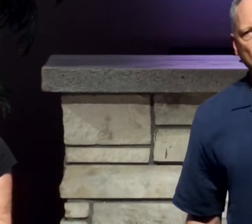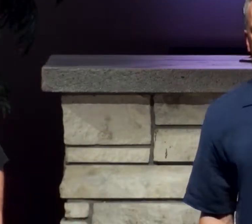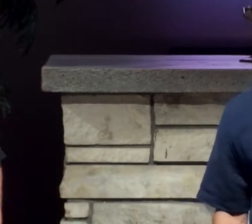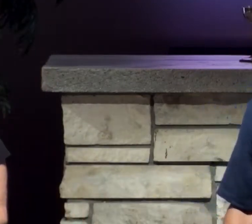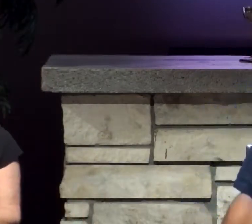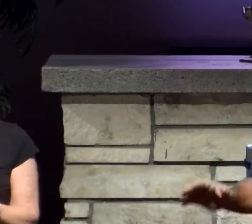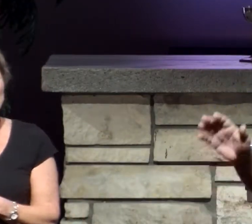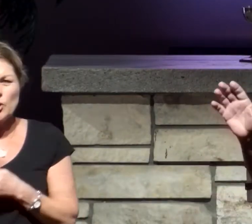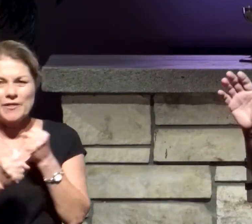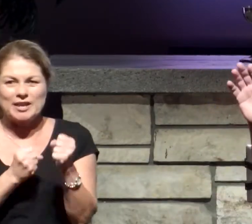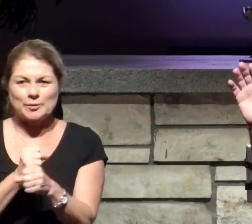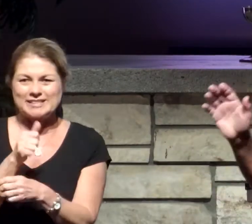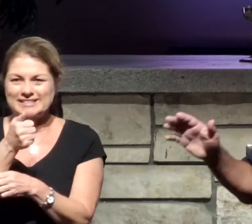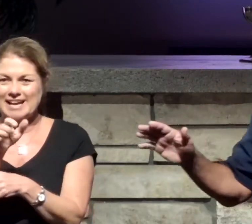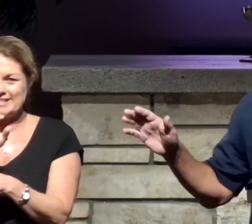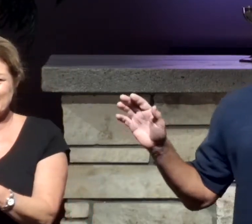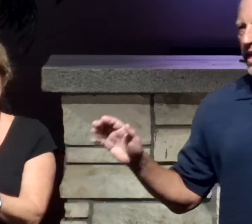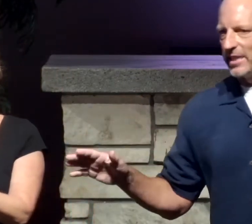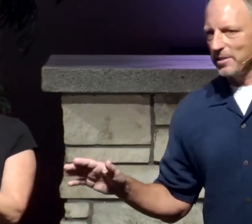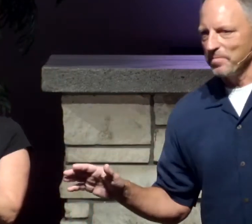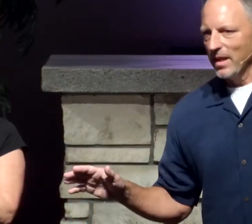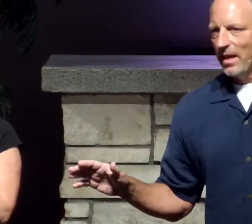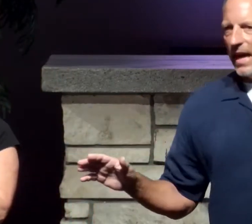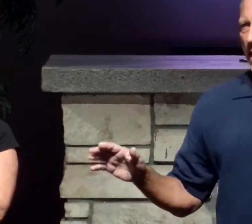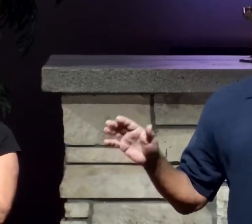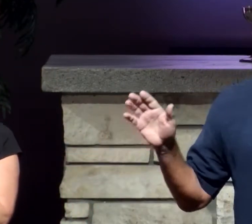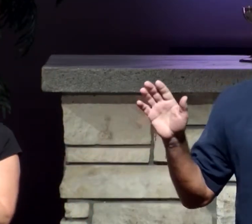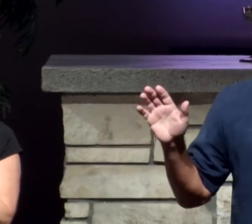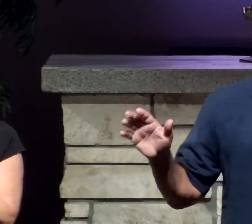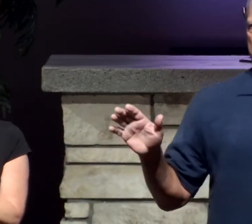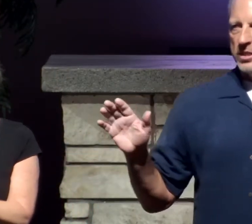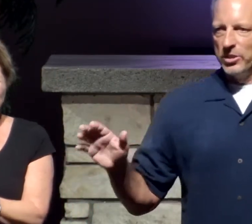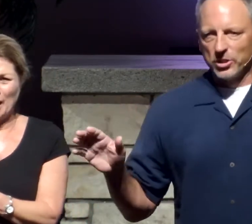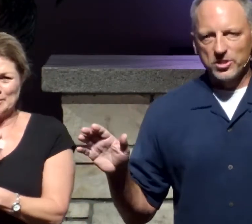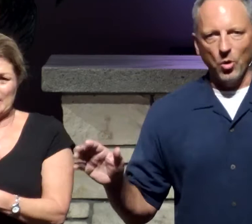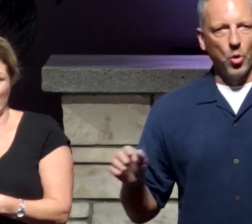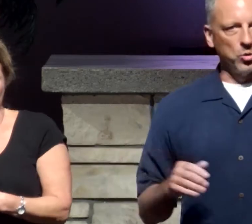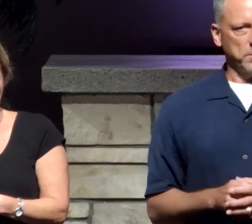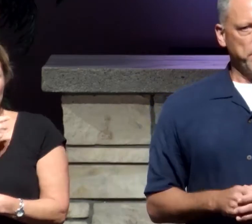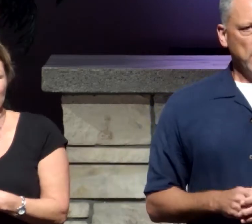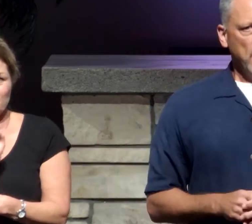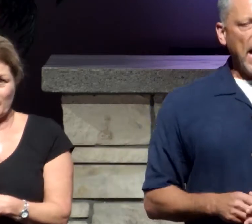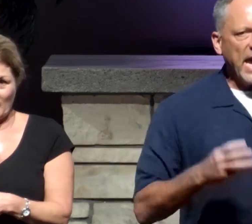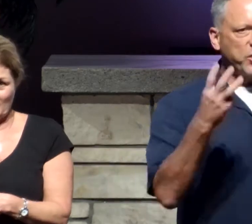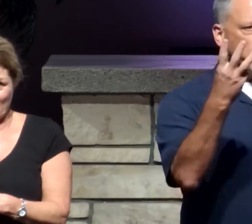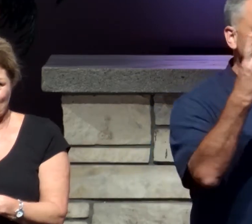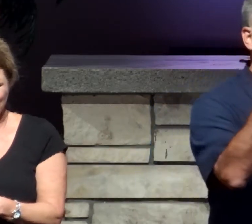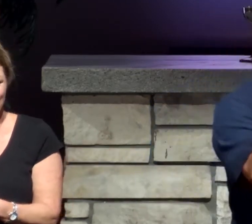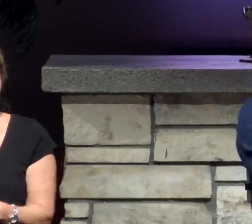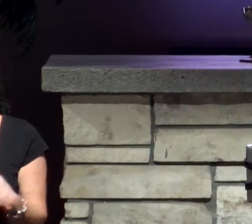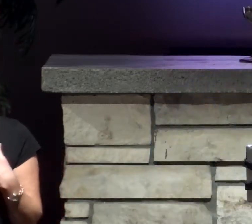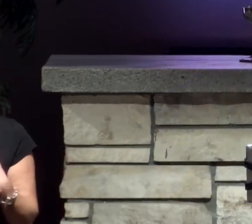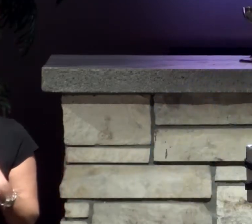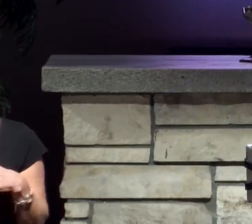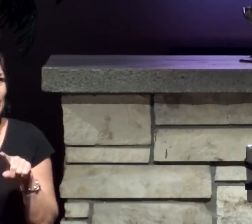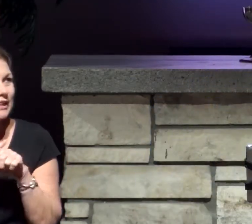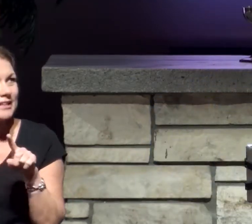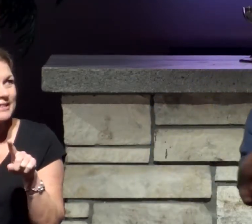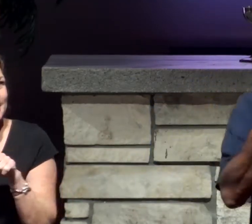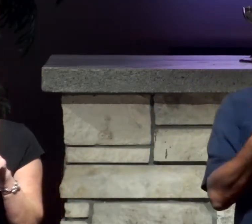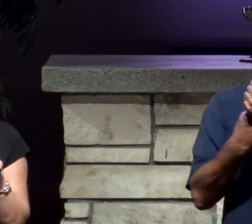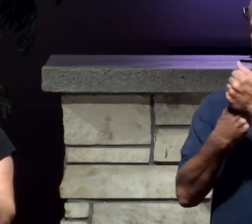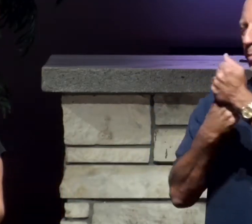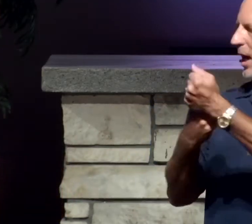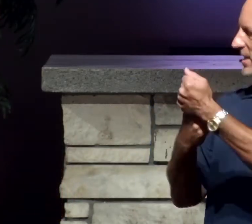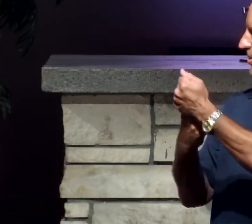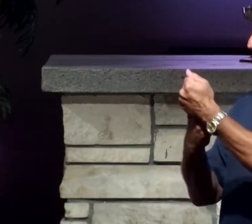The year was 1978. I was 11 years old. I had three different paper routes. I had